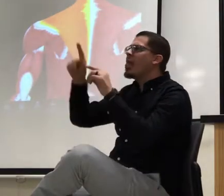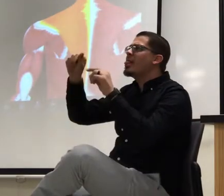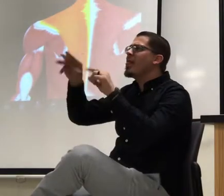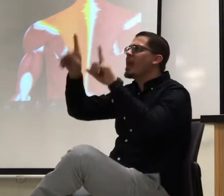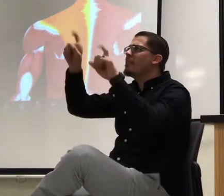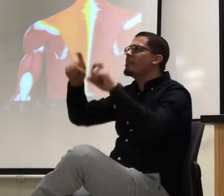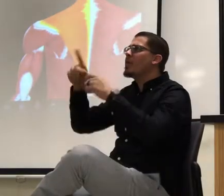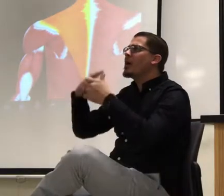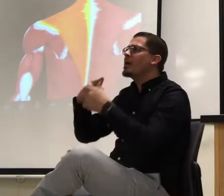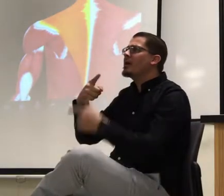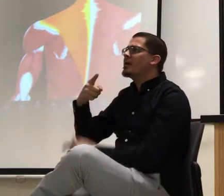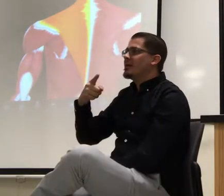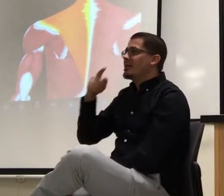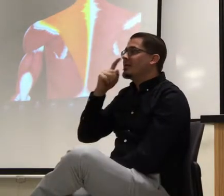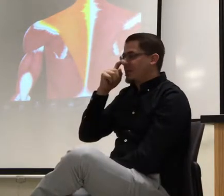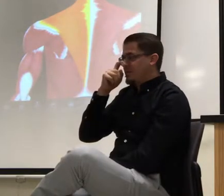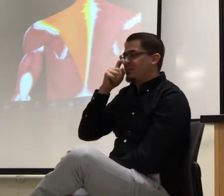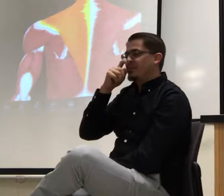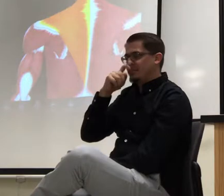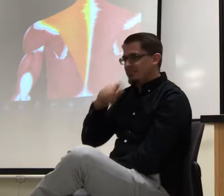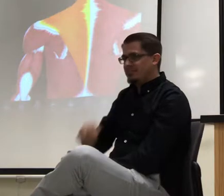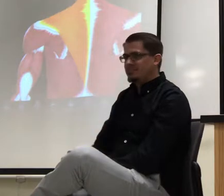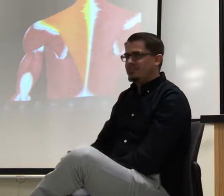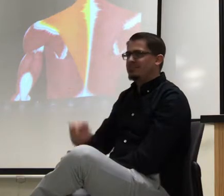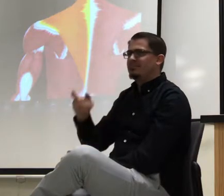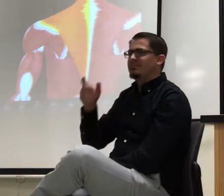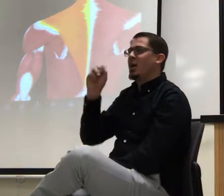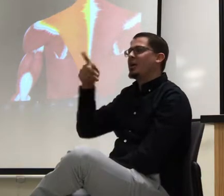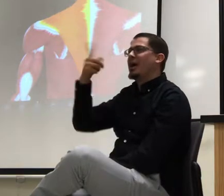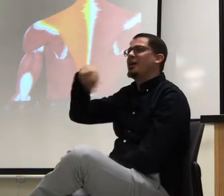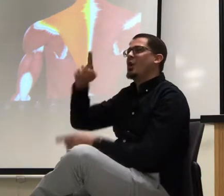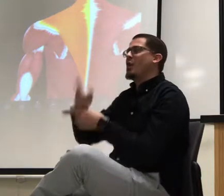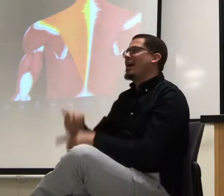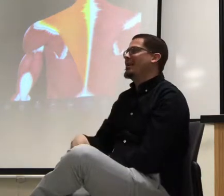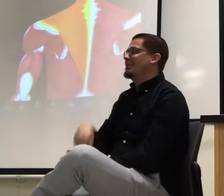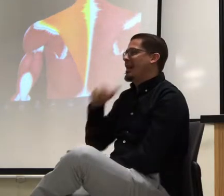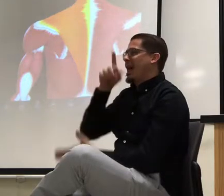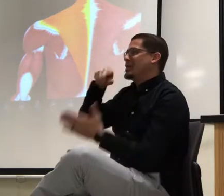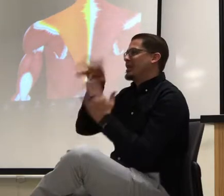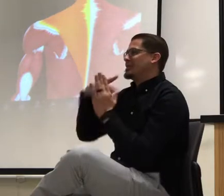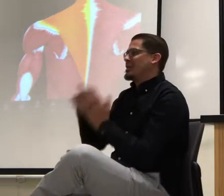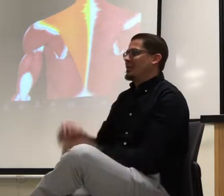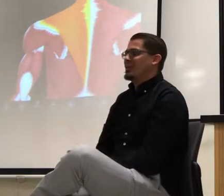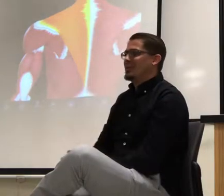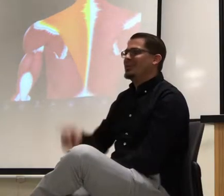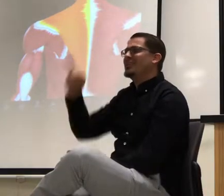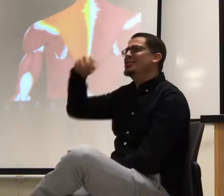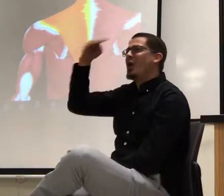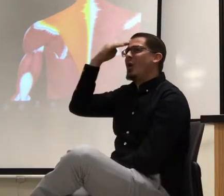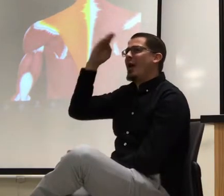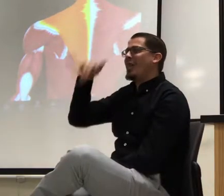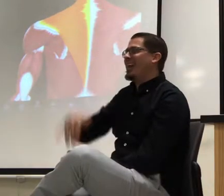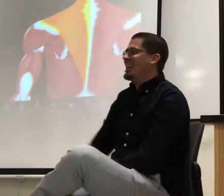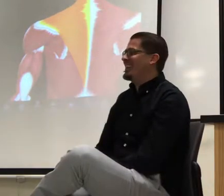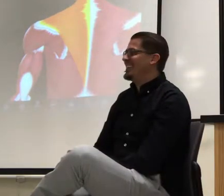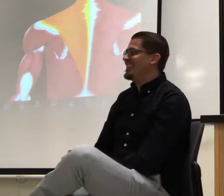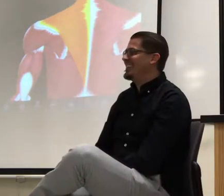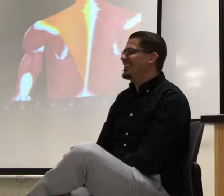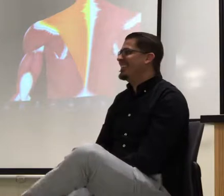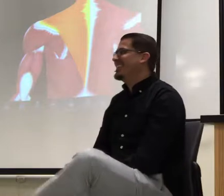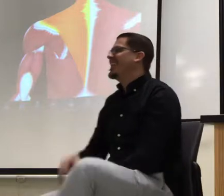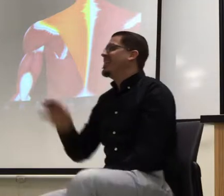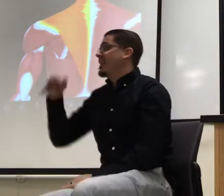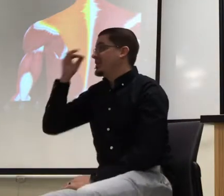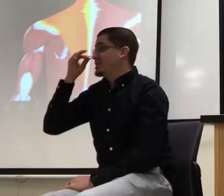practical? April 1st. Okay, you're probably right. I haven't checked the schedule in a while. But you guys are pretty aware of it. That's coming